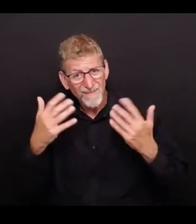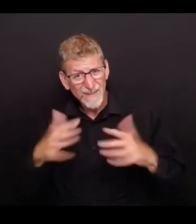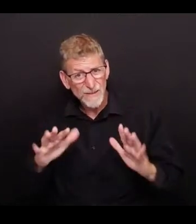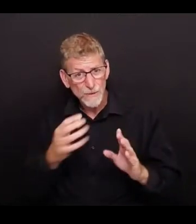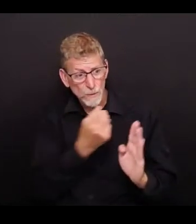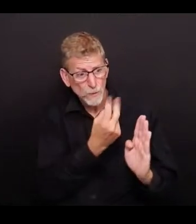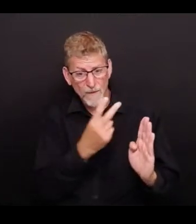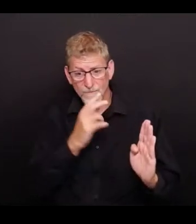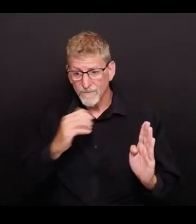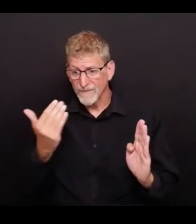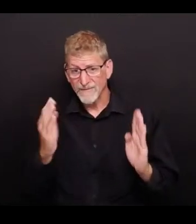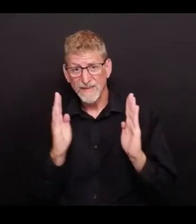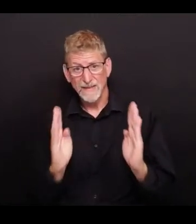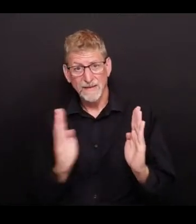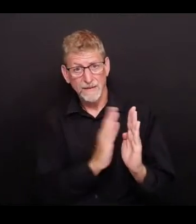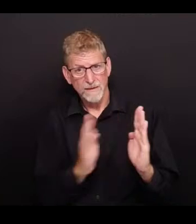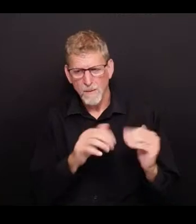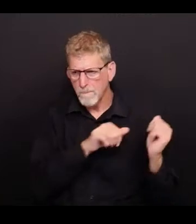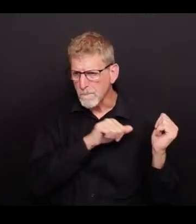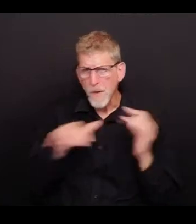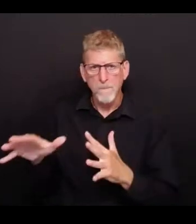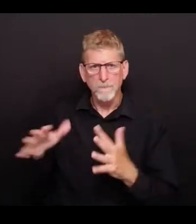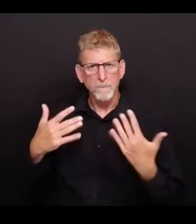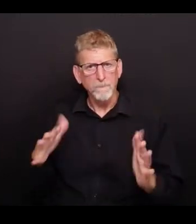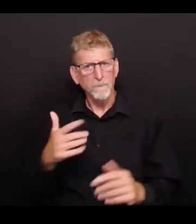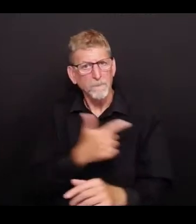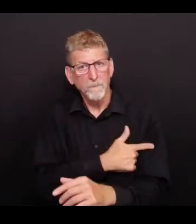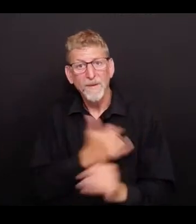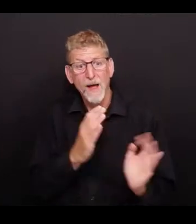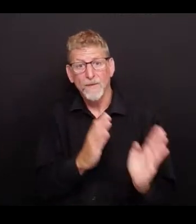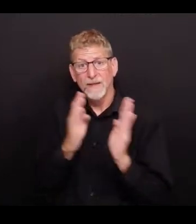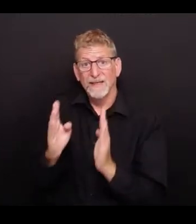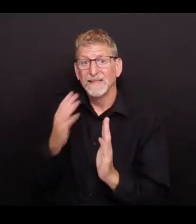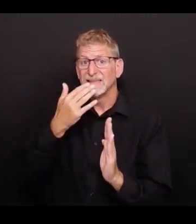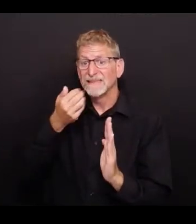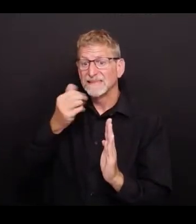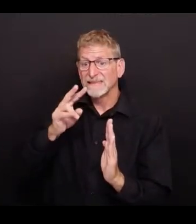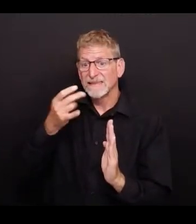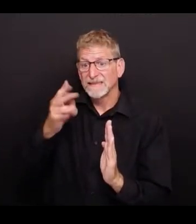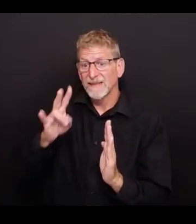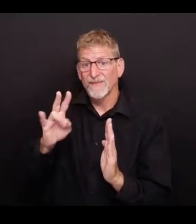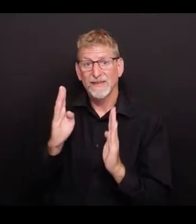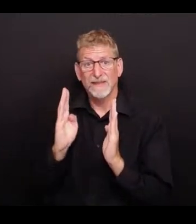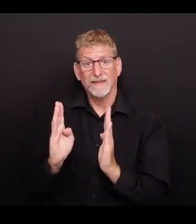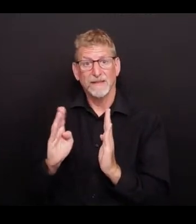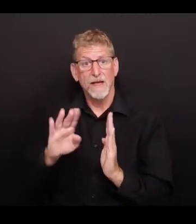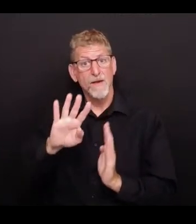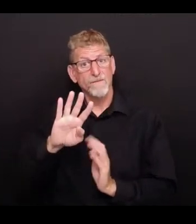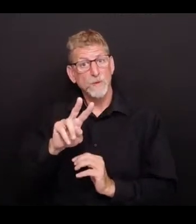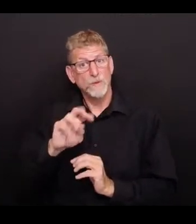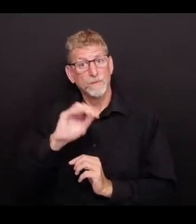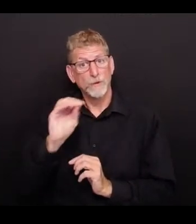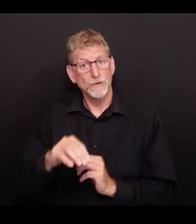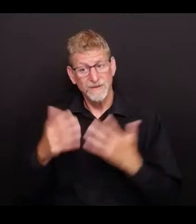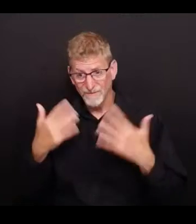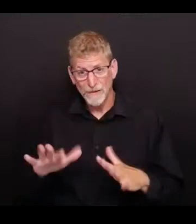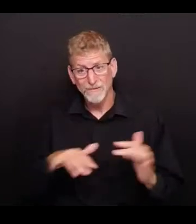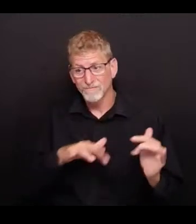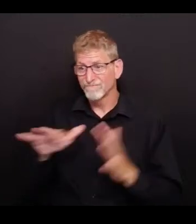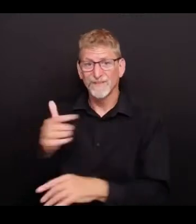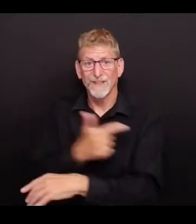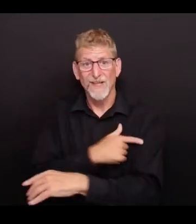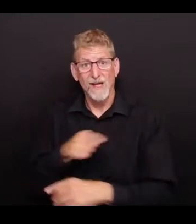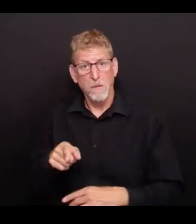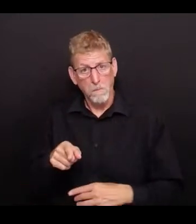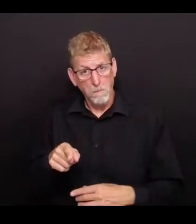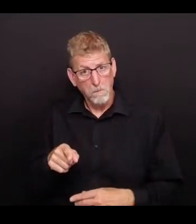that population has already received vaccine. The 16 to 17-year-old population, 42% of